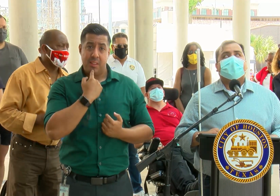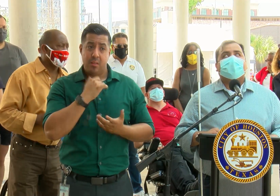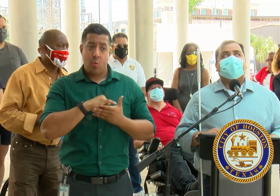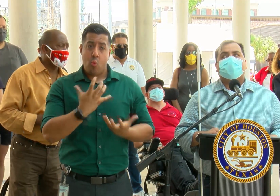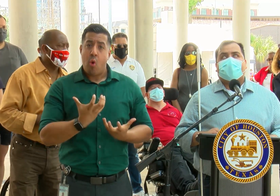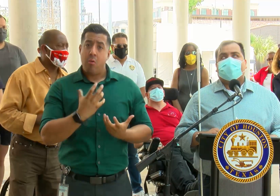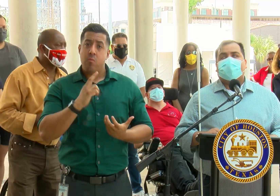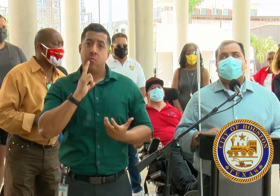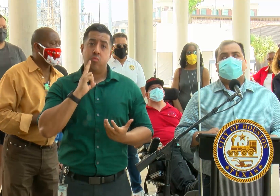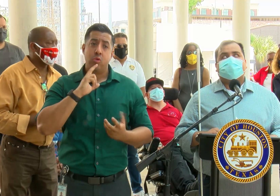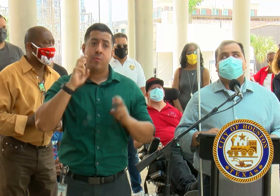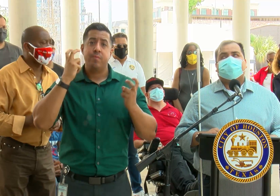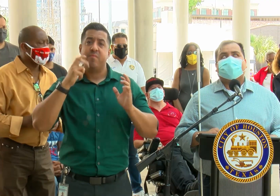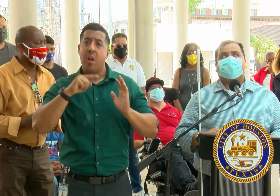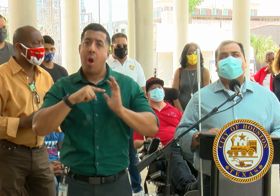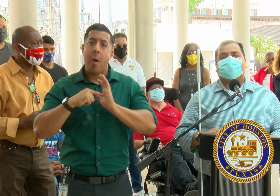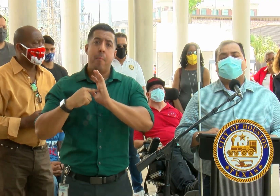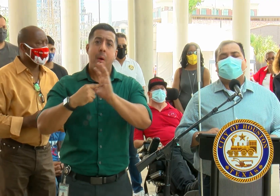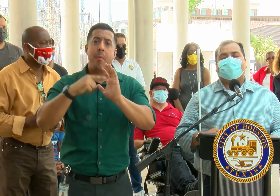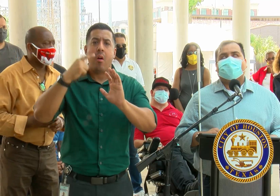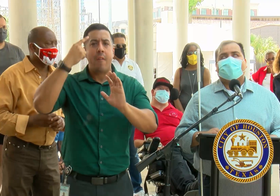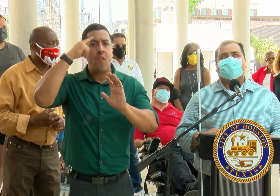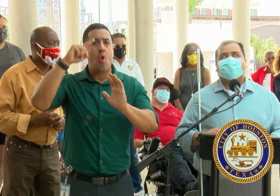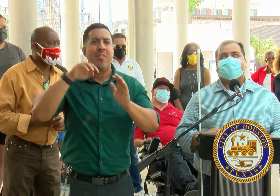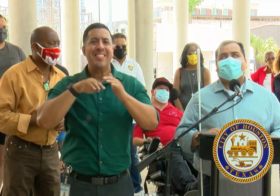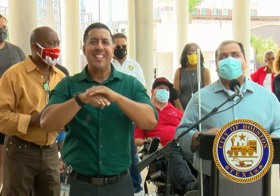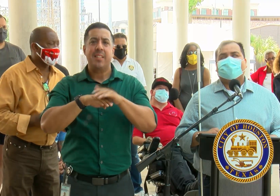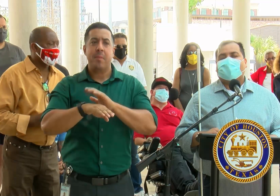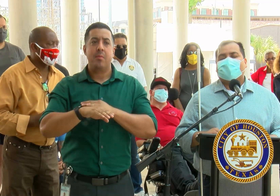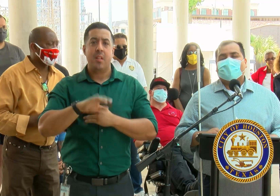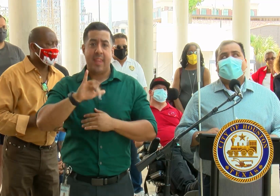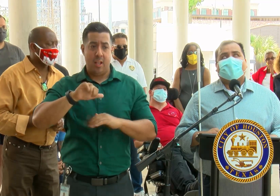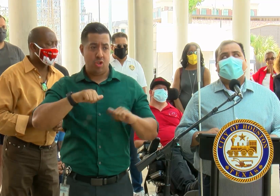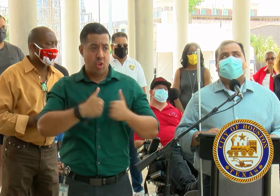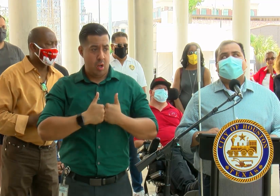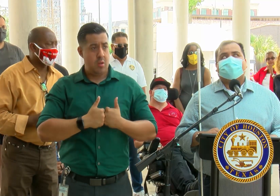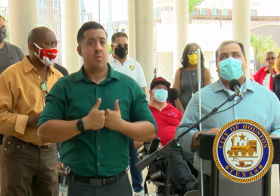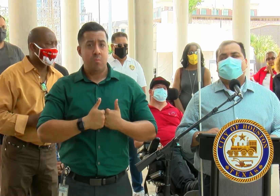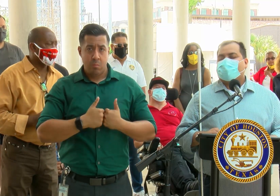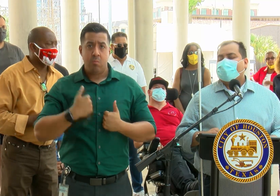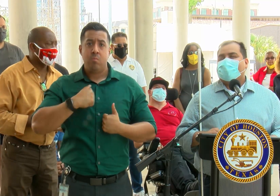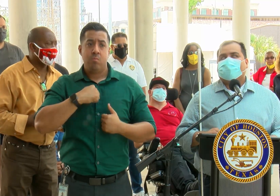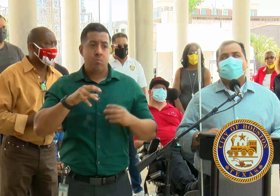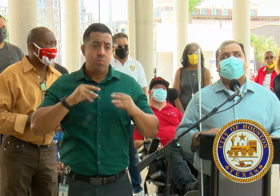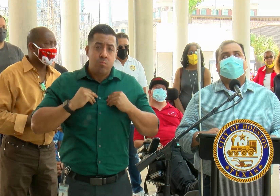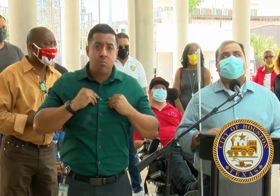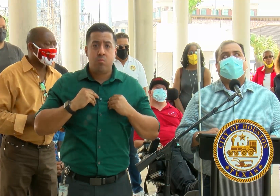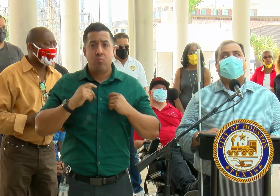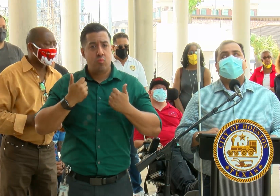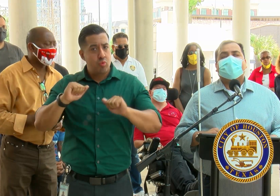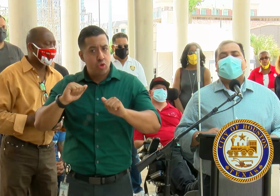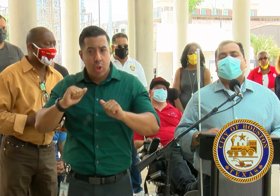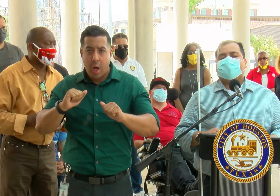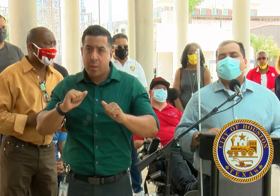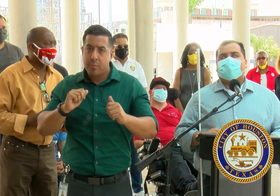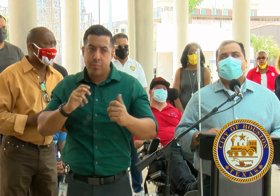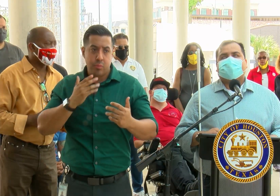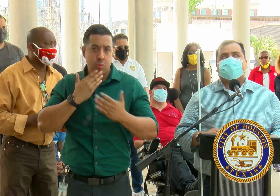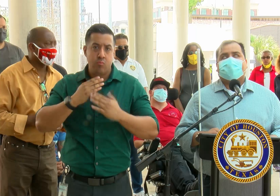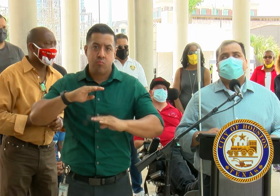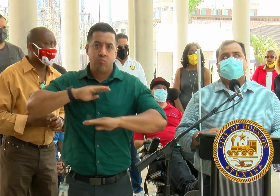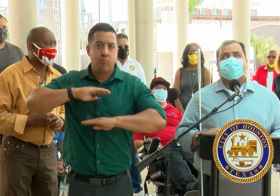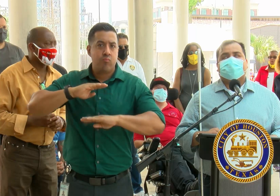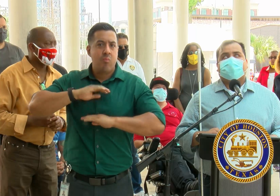be the model of municipal accessibility. And that's a challenge that we strive to meet every single day. So